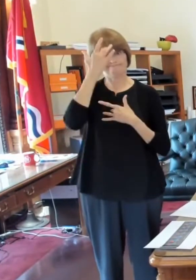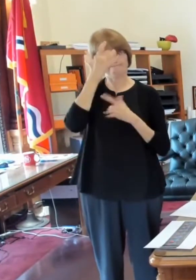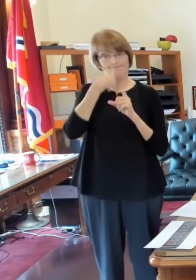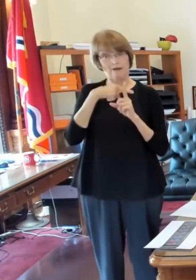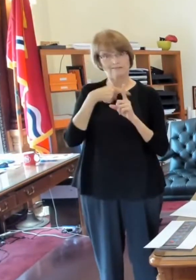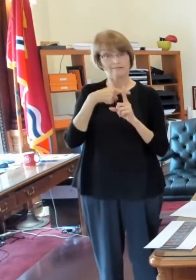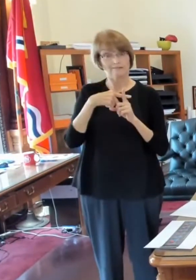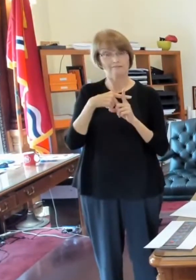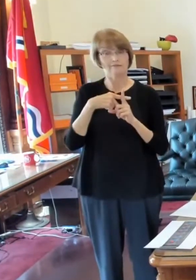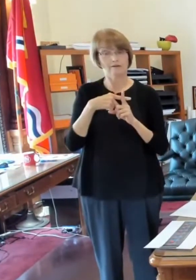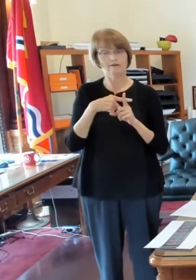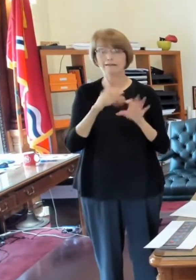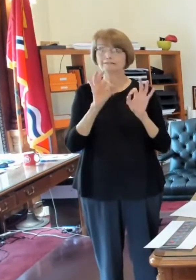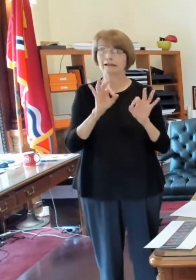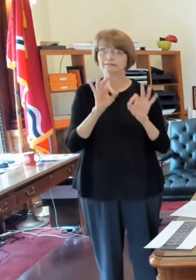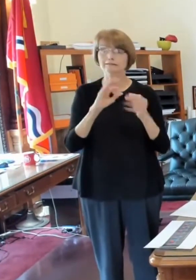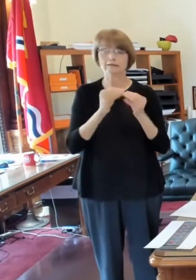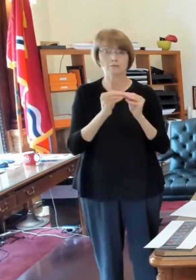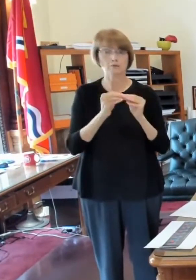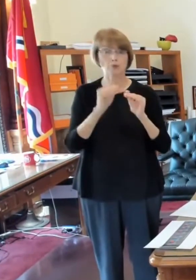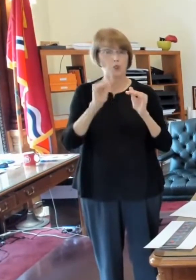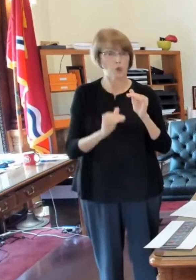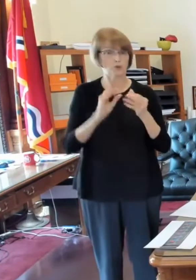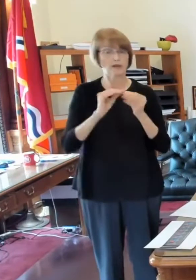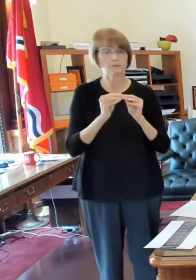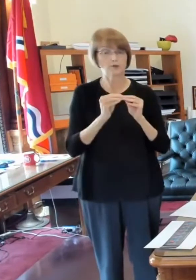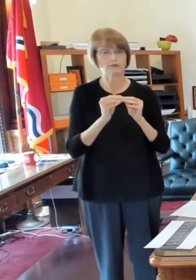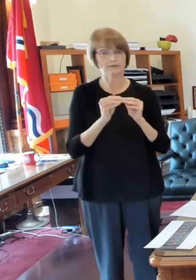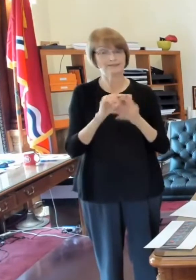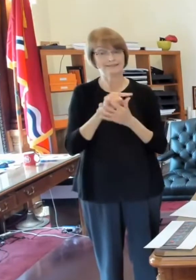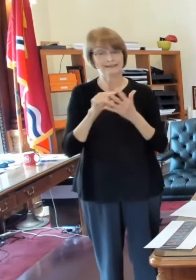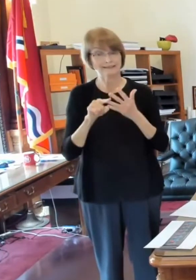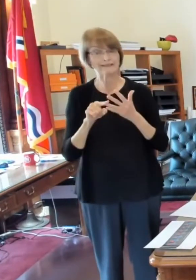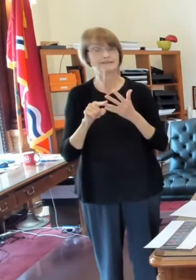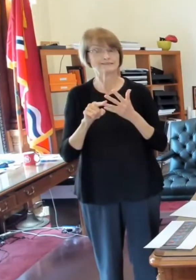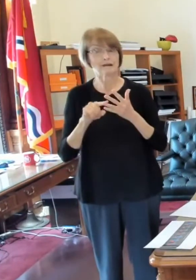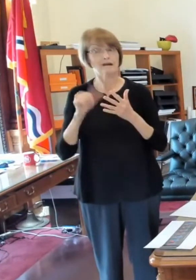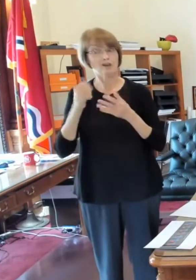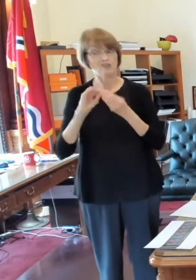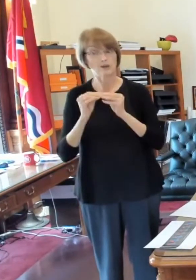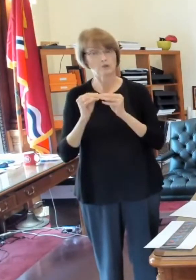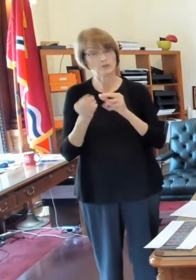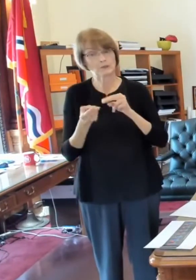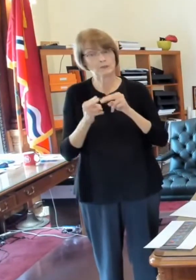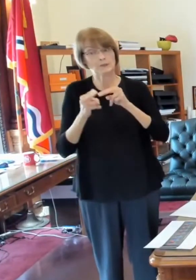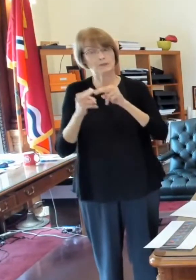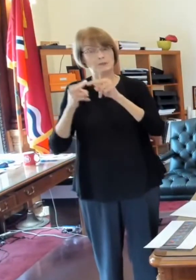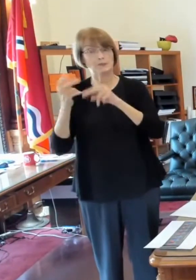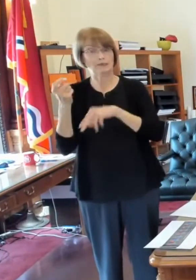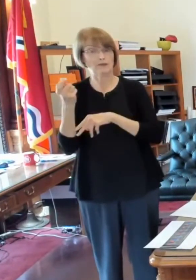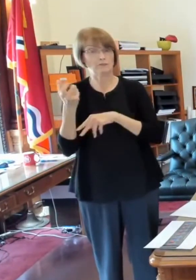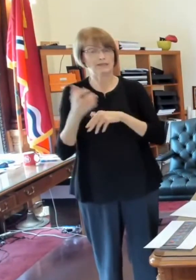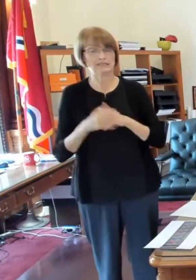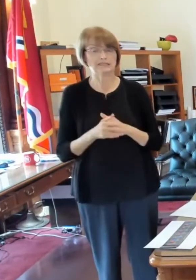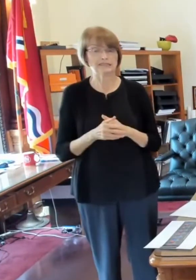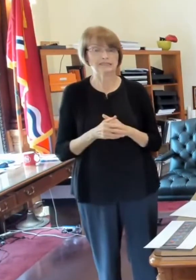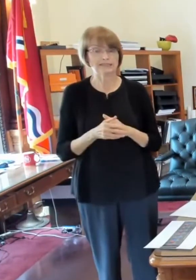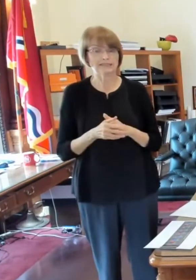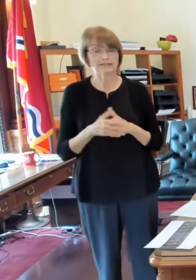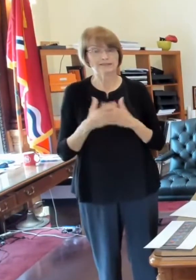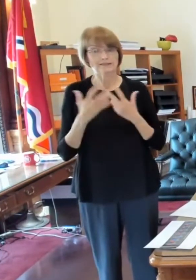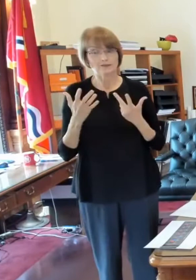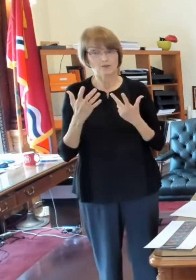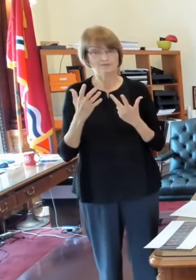is excellent, these hospital numbers are ticking up a little bit, which of course is what we have